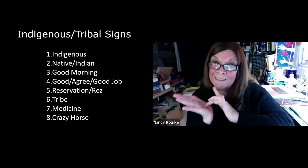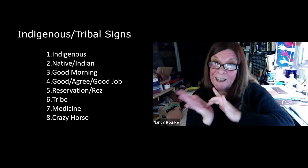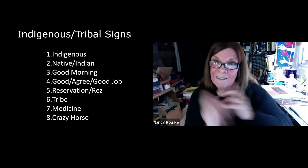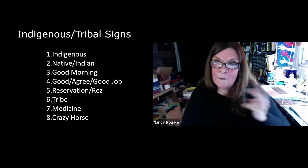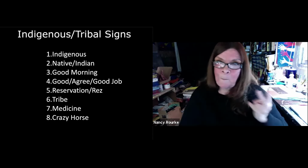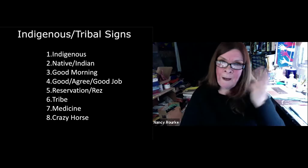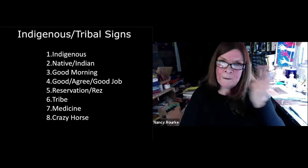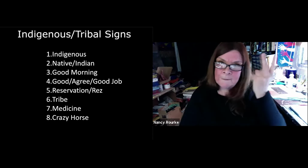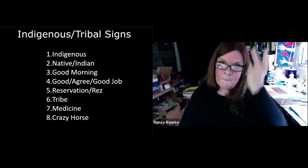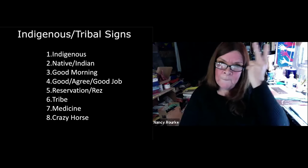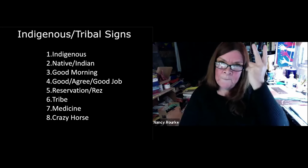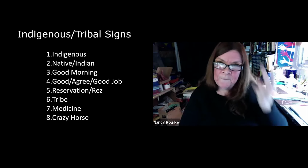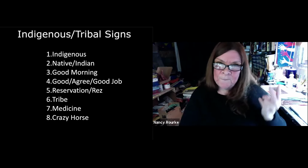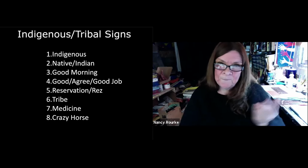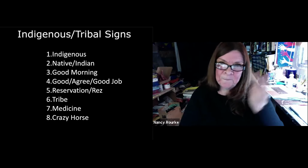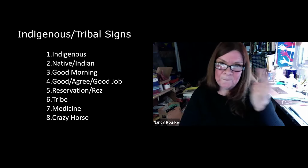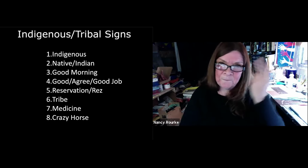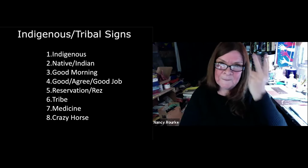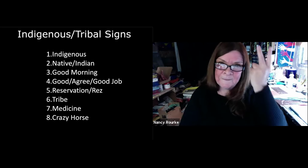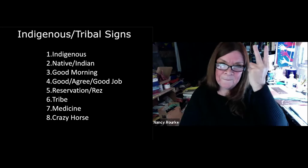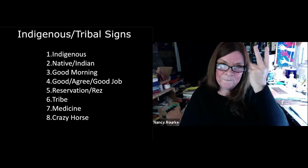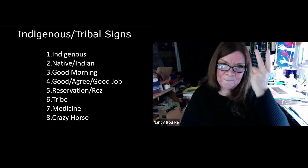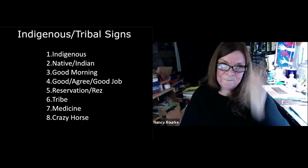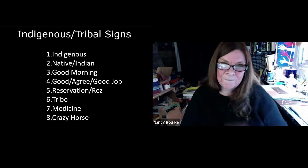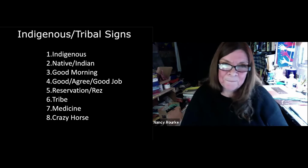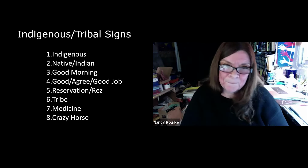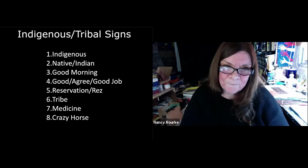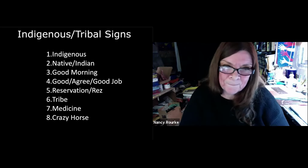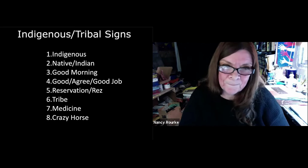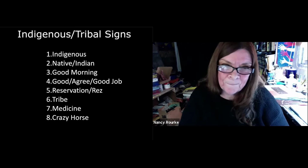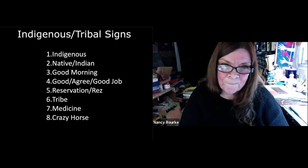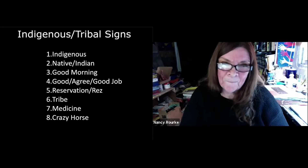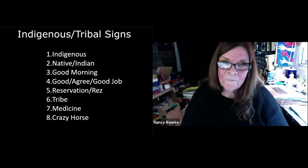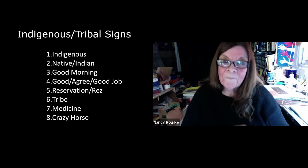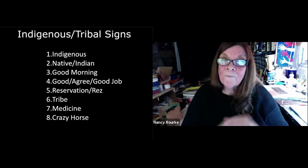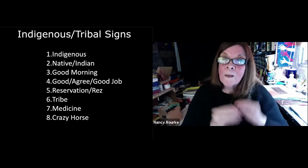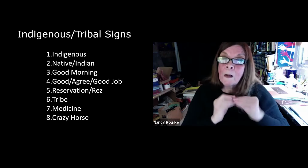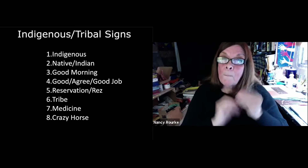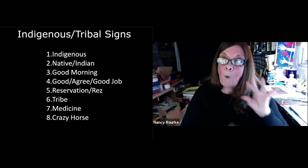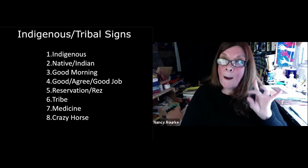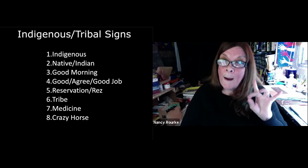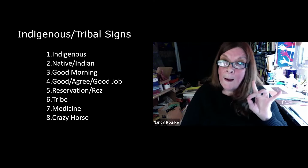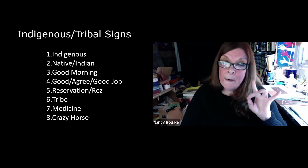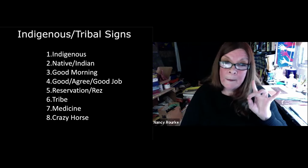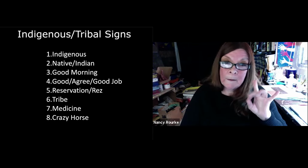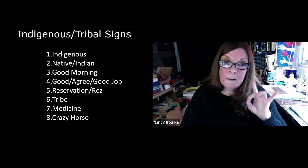Seventh sign on our list is medicine. And I'll do that again here for you. See the number two kind of whispering upwards.